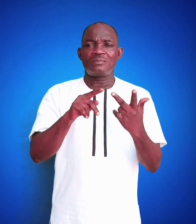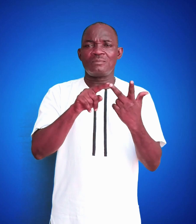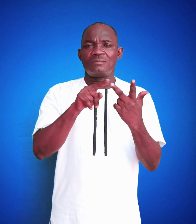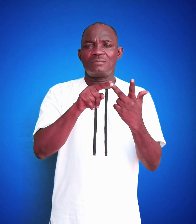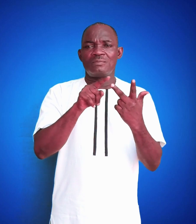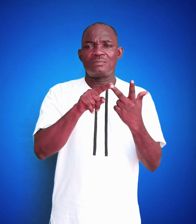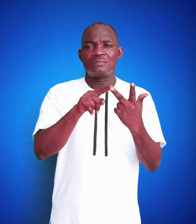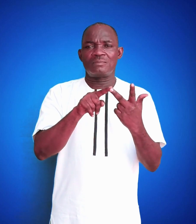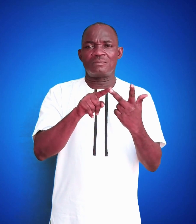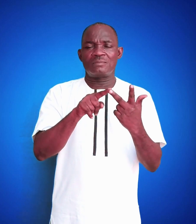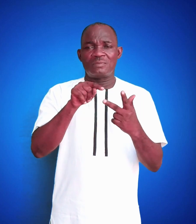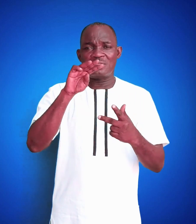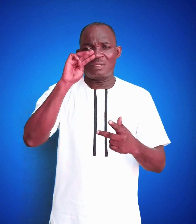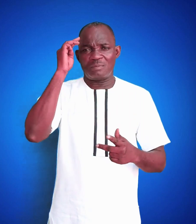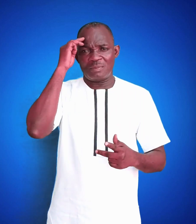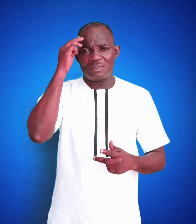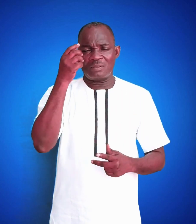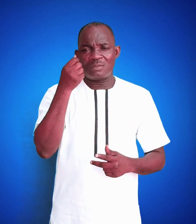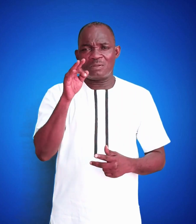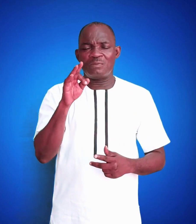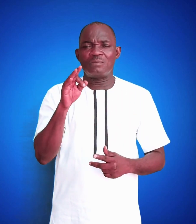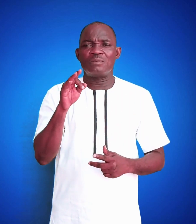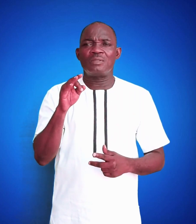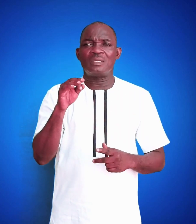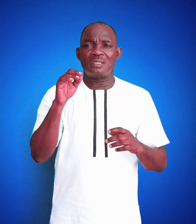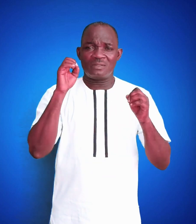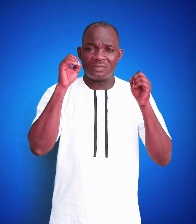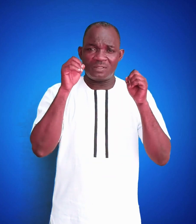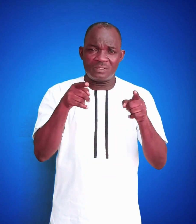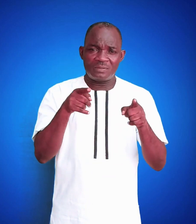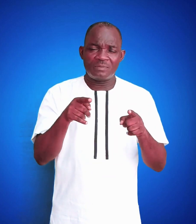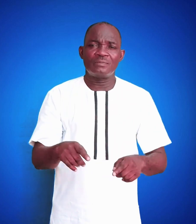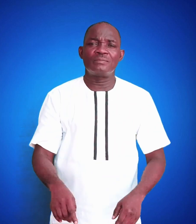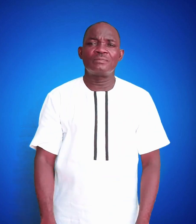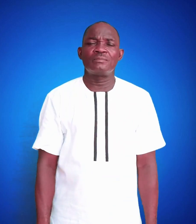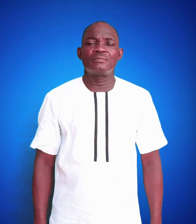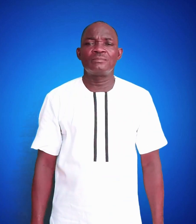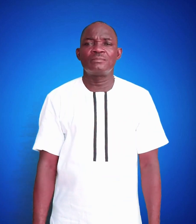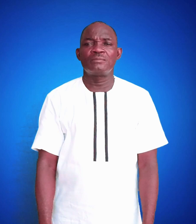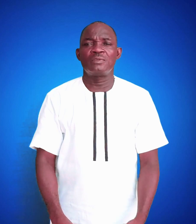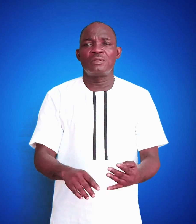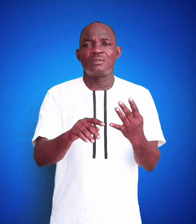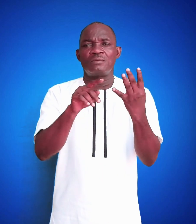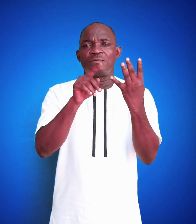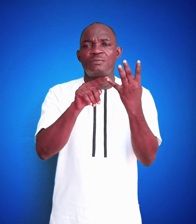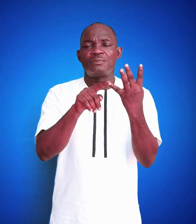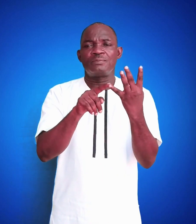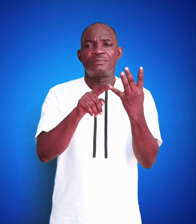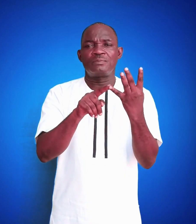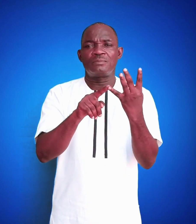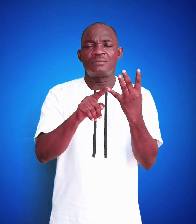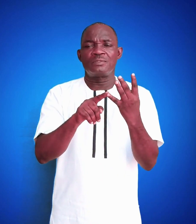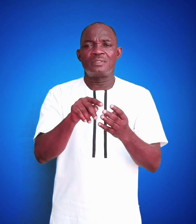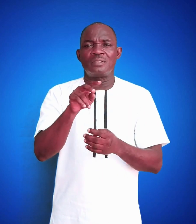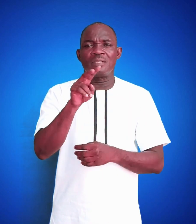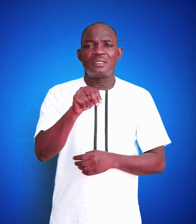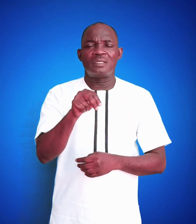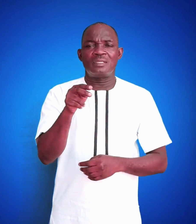3. Ministry of Education. 4.